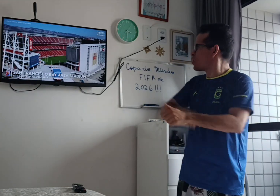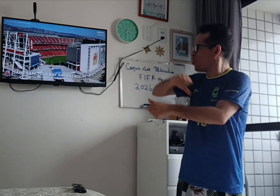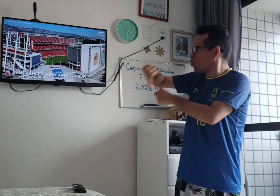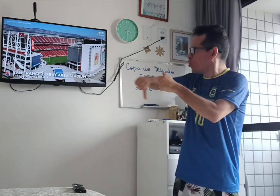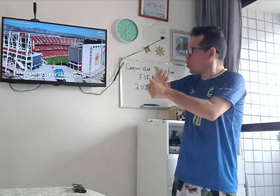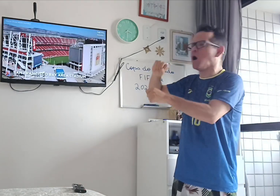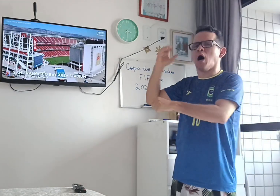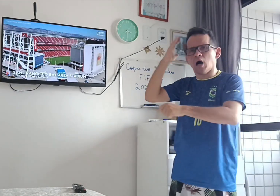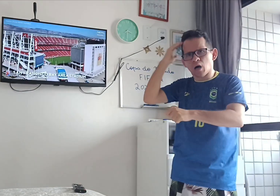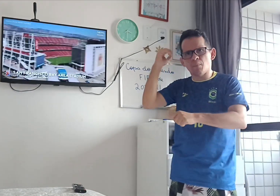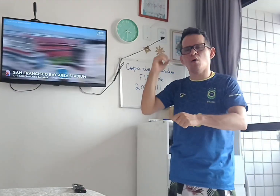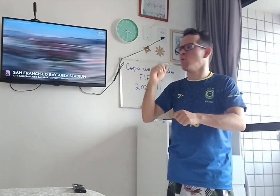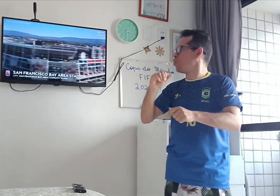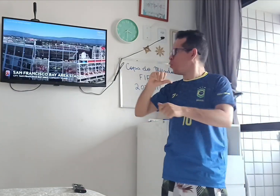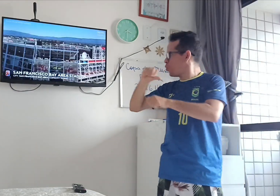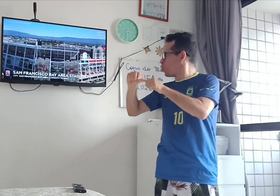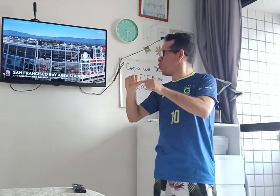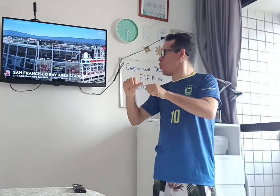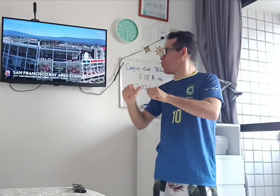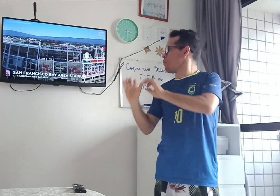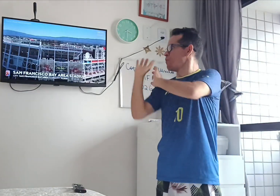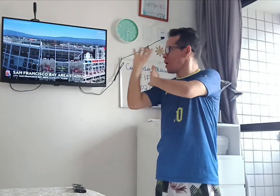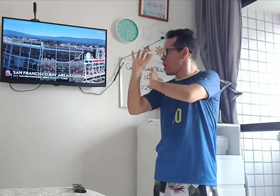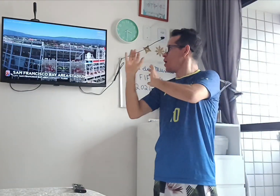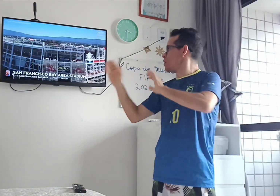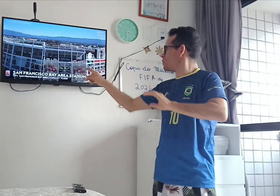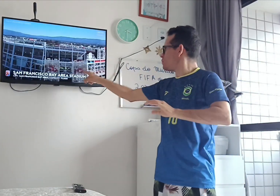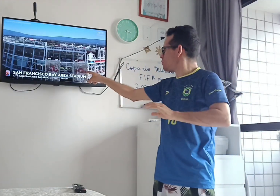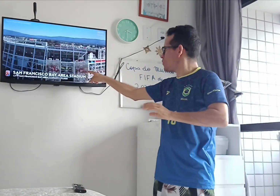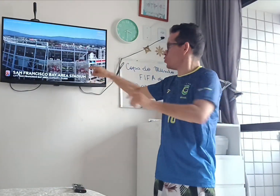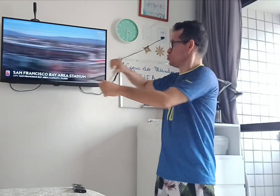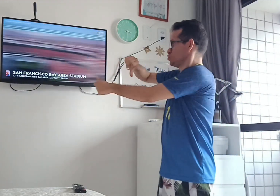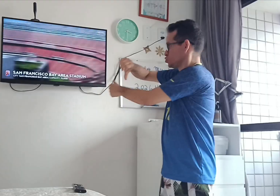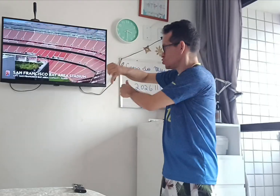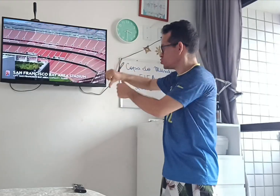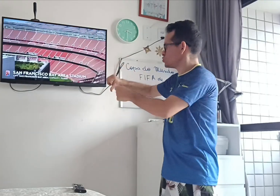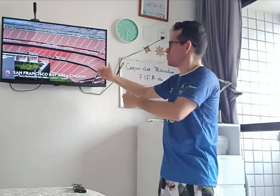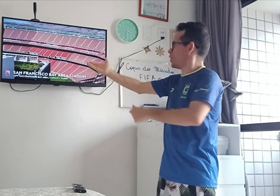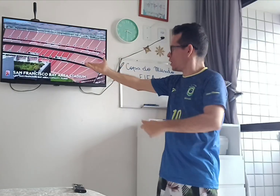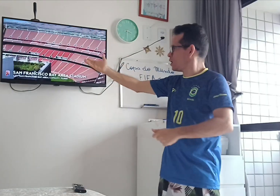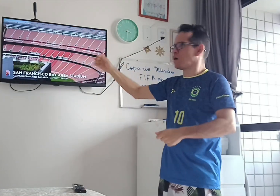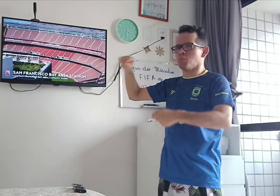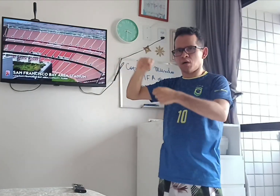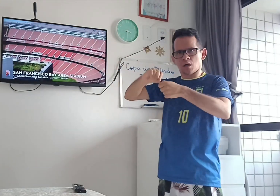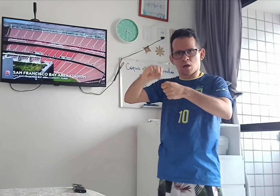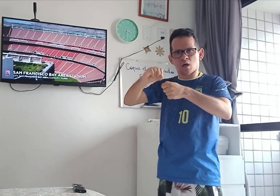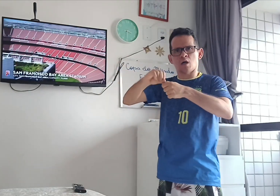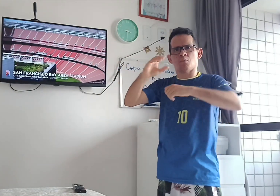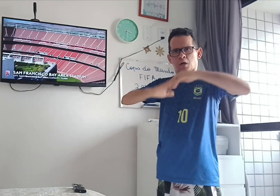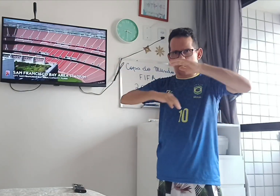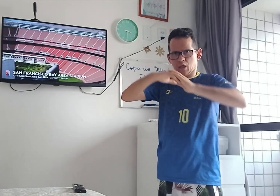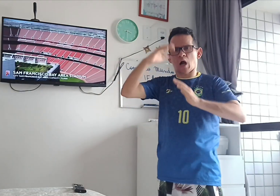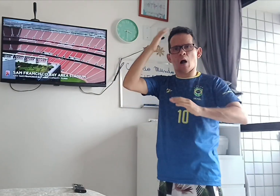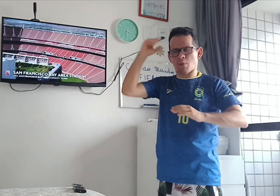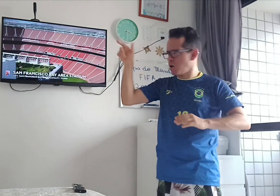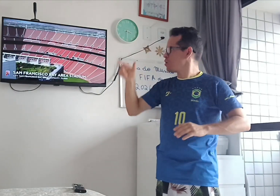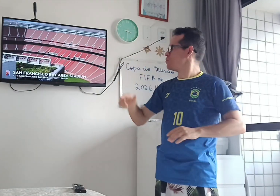main tiers of seating, an exposed steel structure, and a tall west stand topped with a rooftop garden and solar panels, reflecting